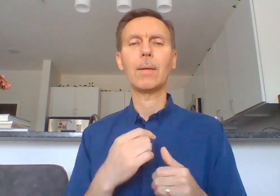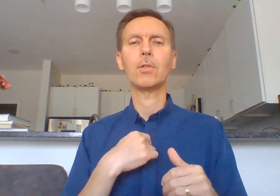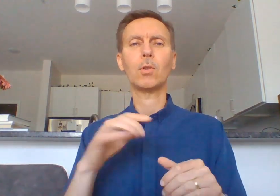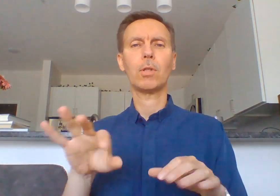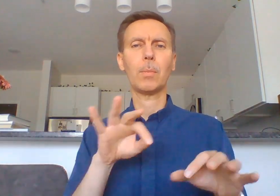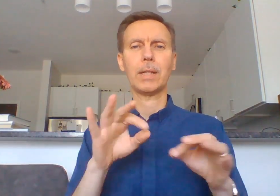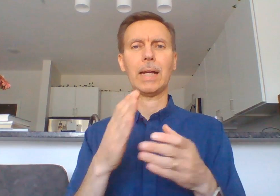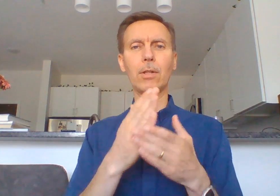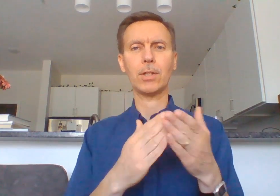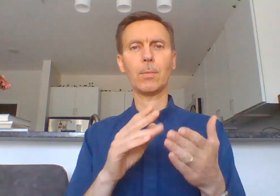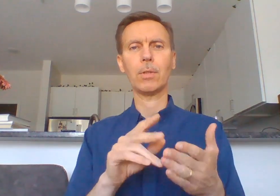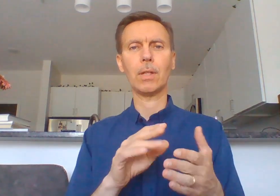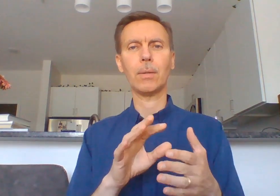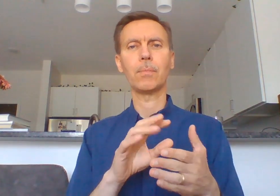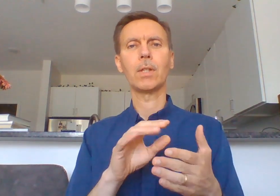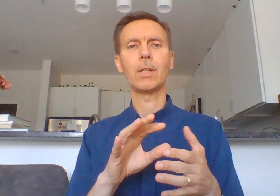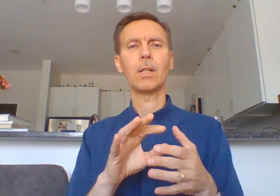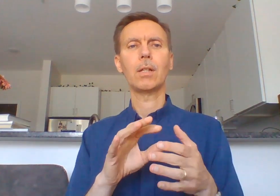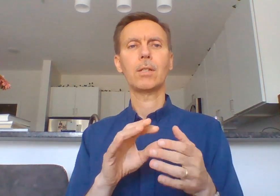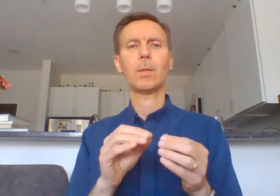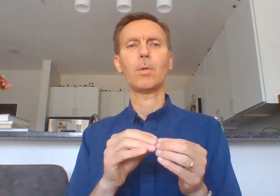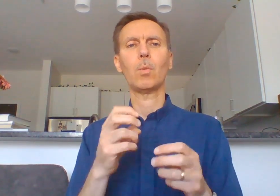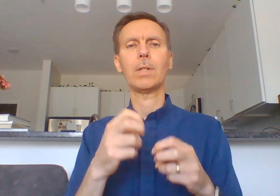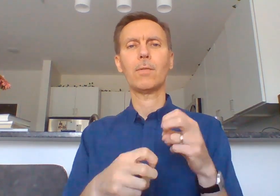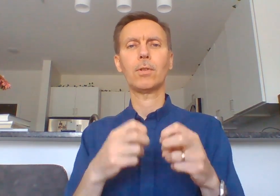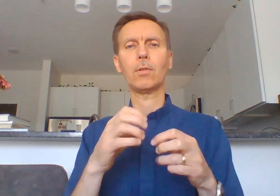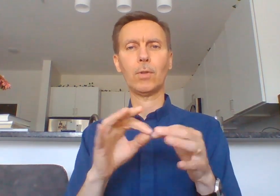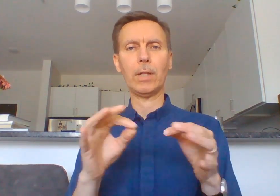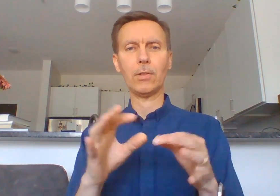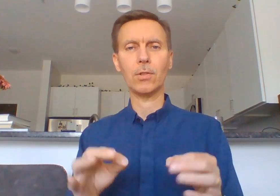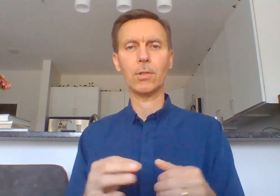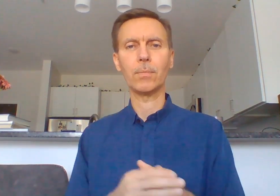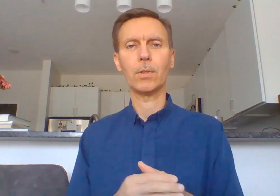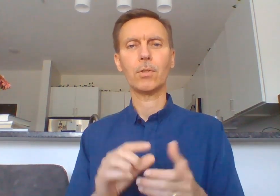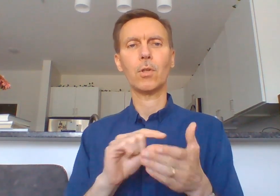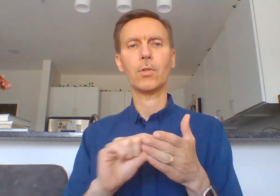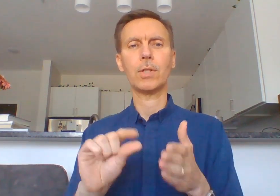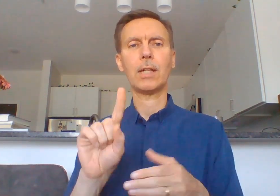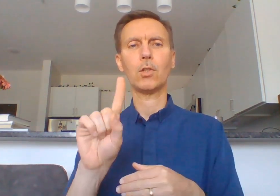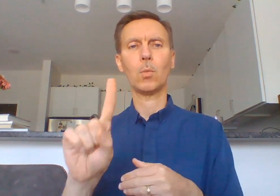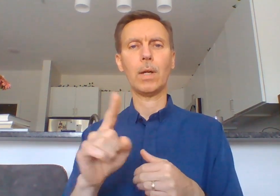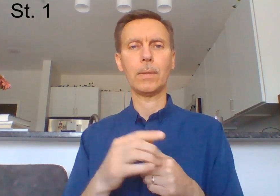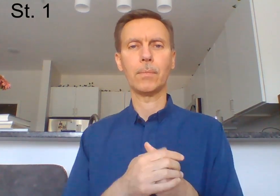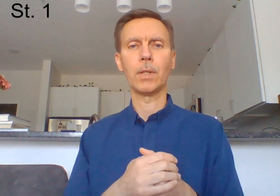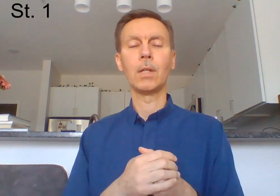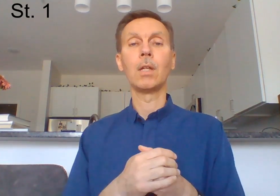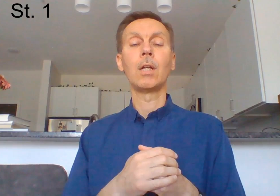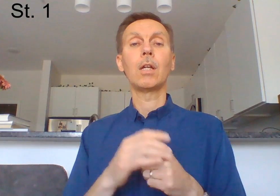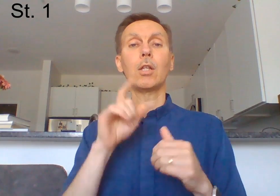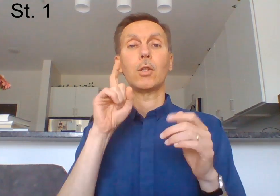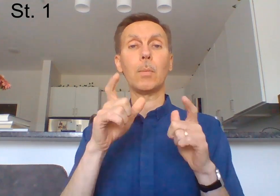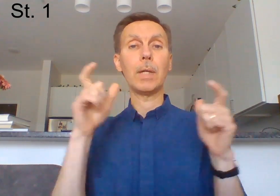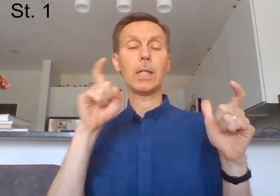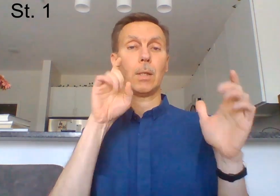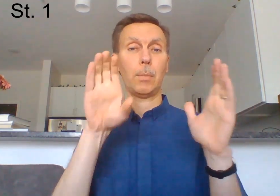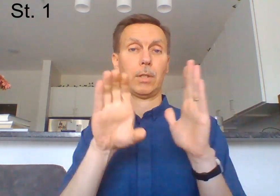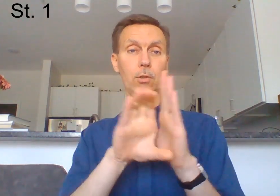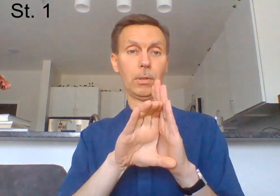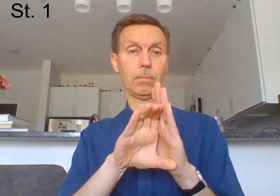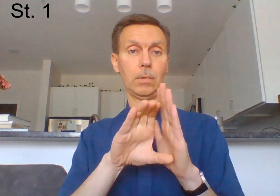just going to pick out some of the more difficult phrases. So stanza 1. The big picture